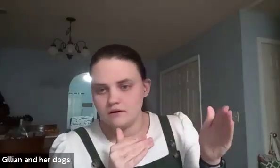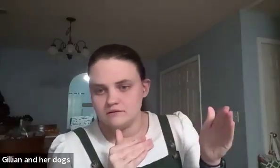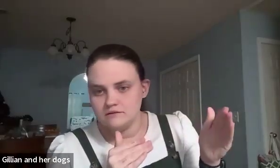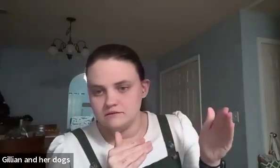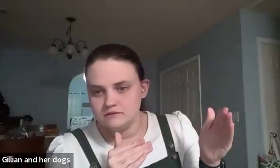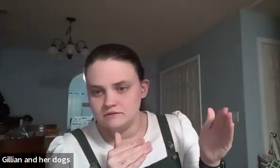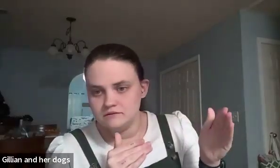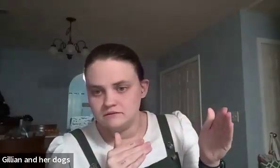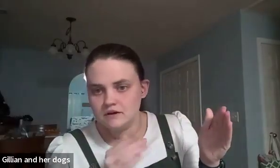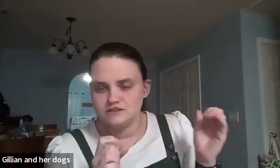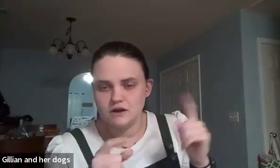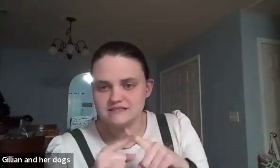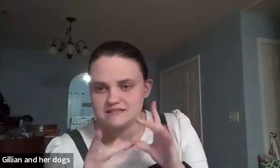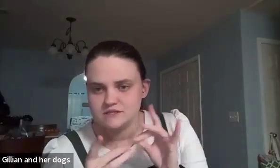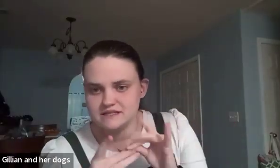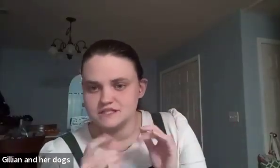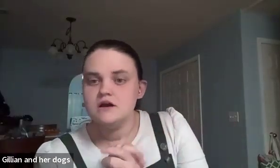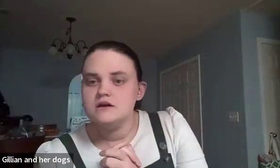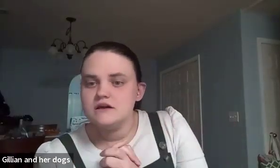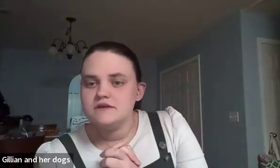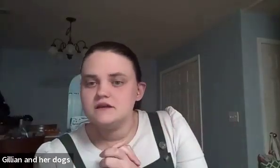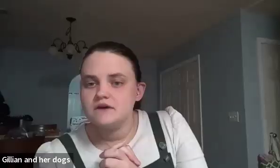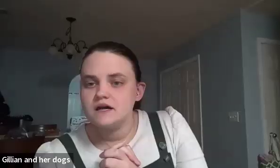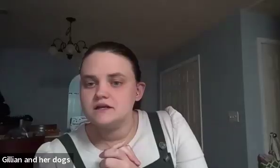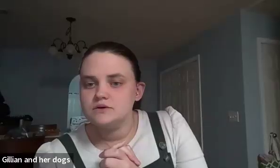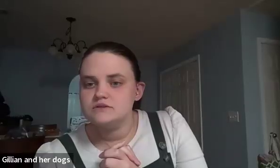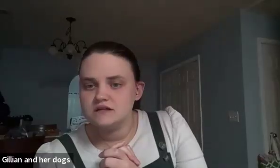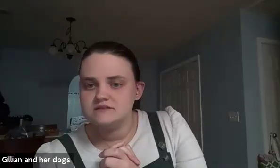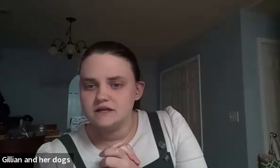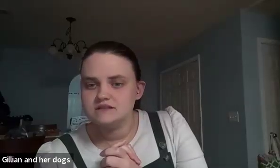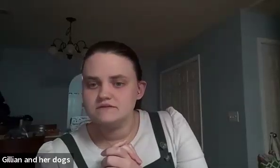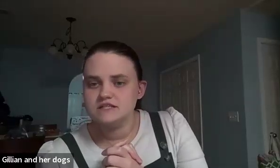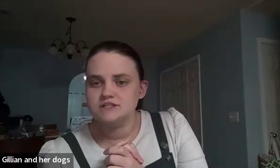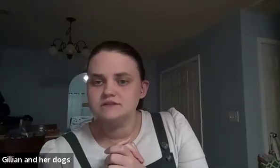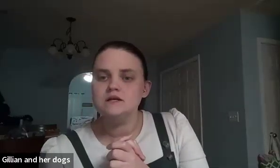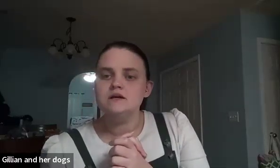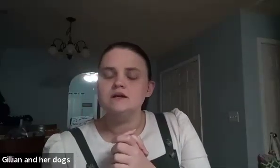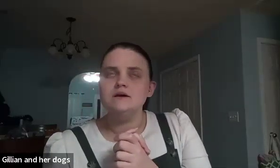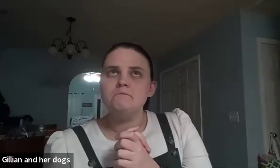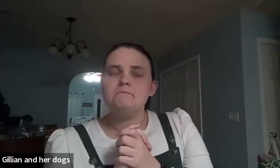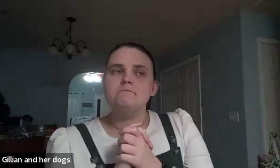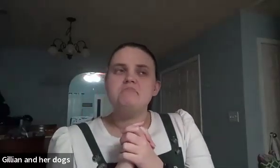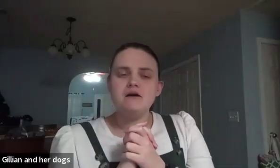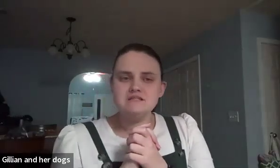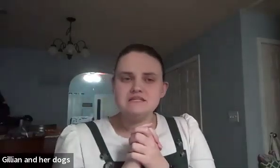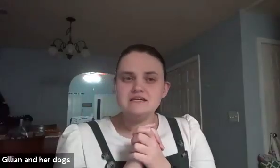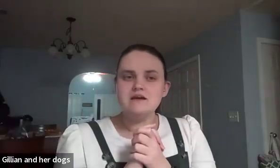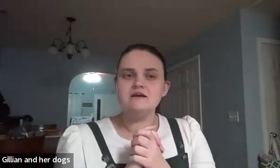for, sorry, I've seen someone's message. If I use lots of bouncing conversation, bouncing